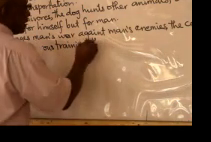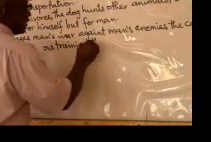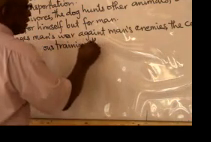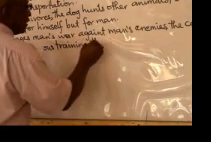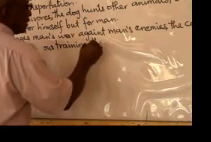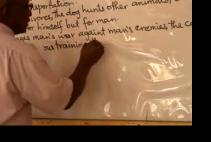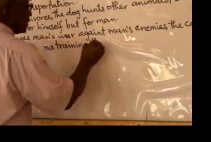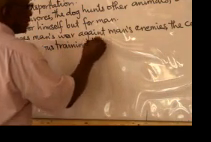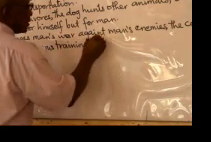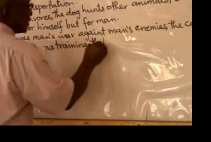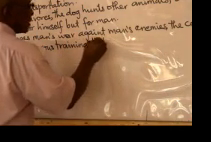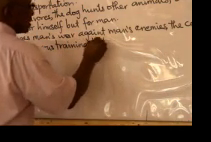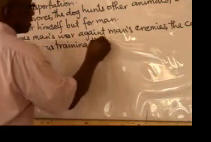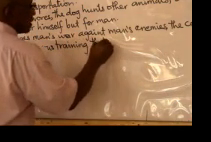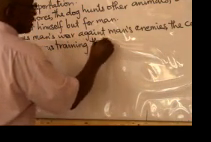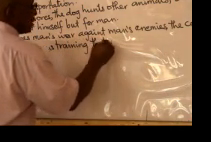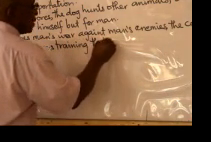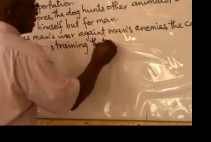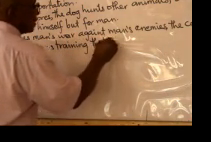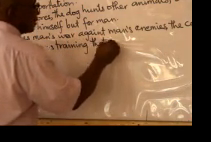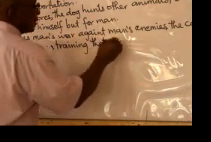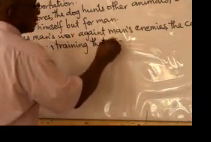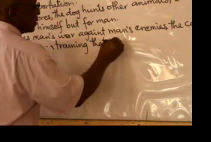that makes it